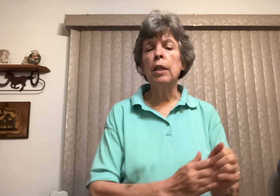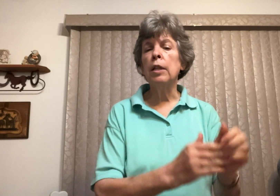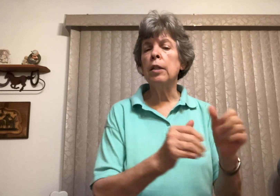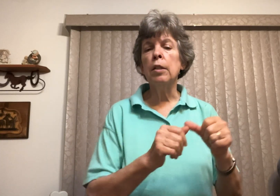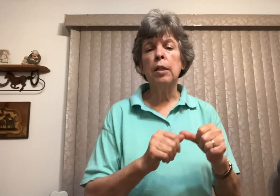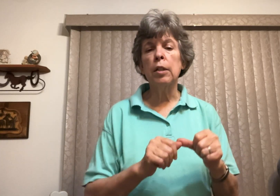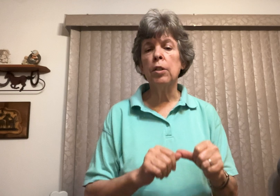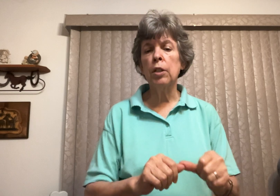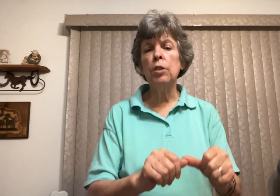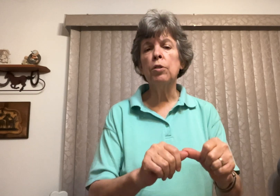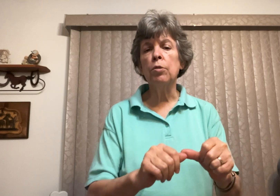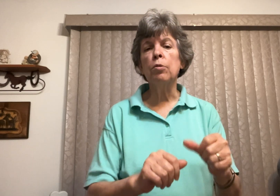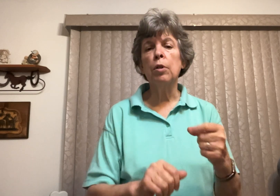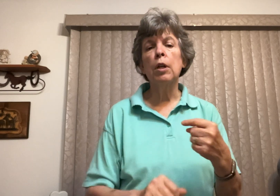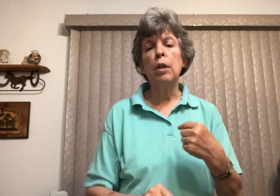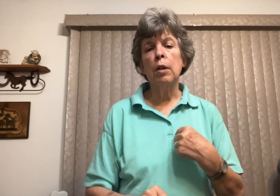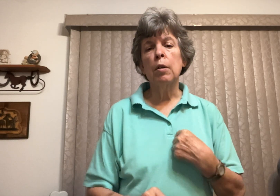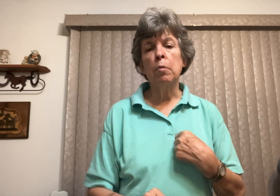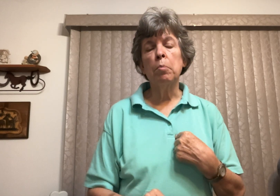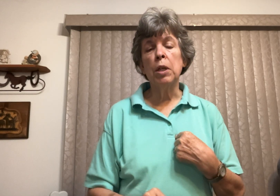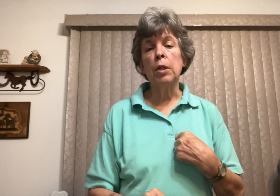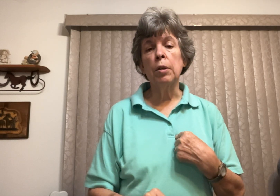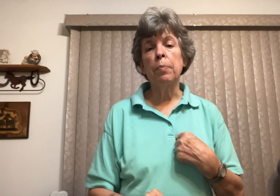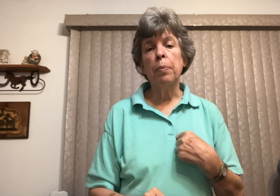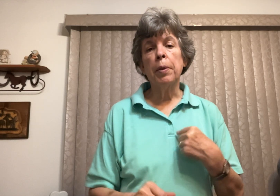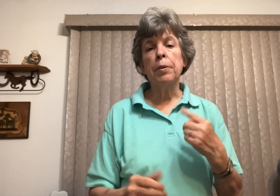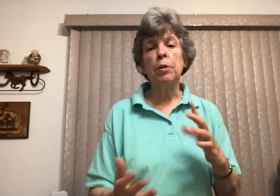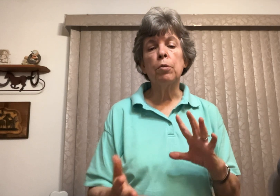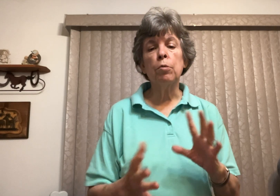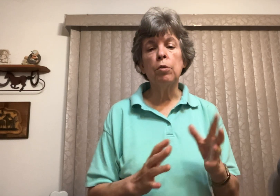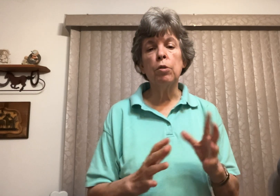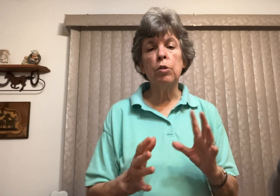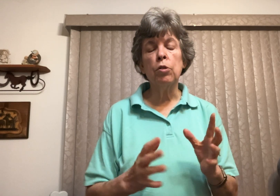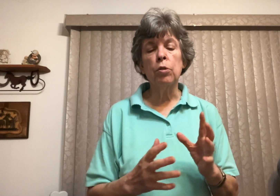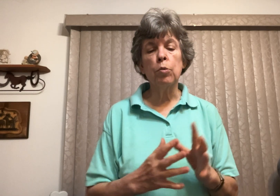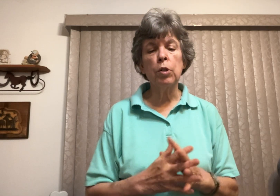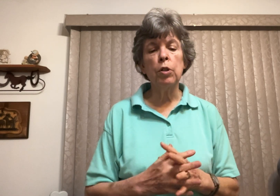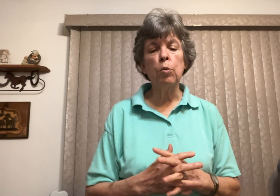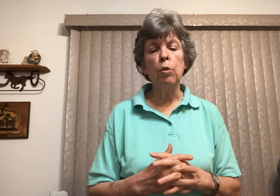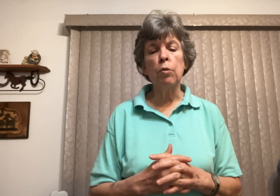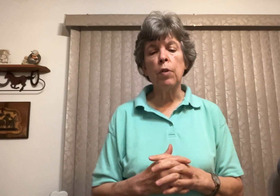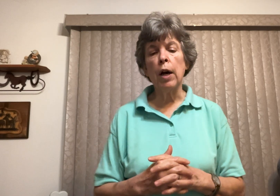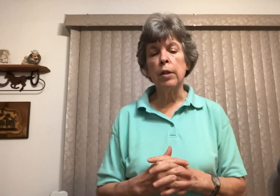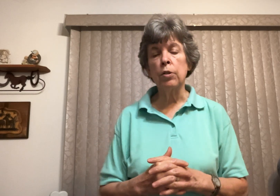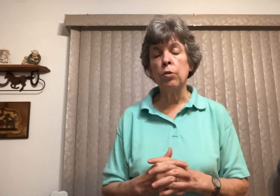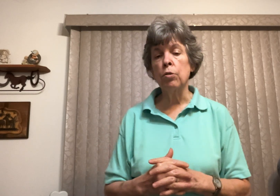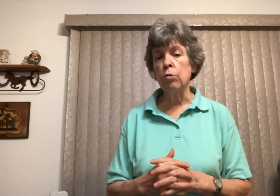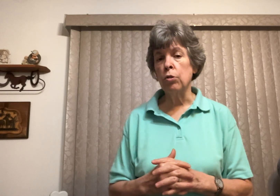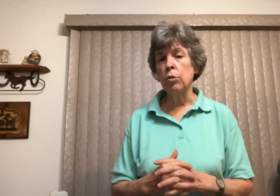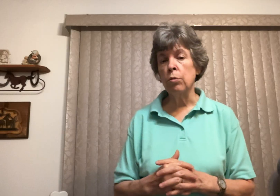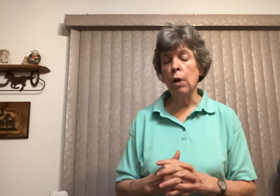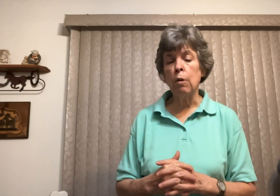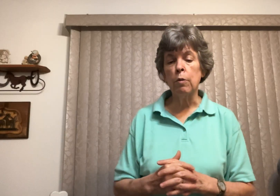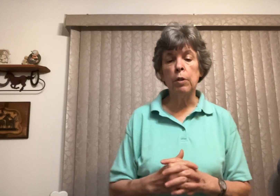lead, continue me. So you could switch the order of that to suit you however you